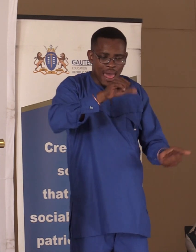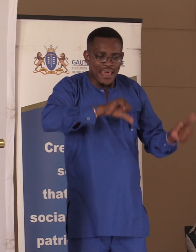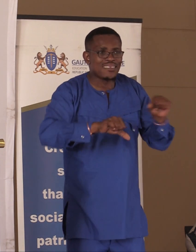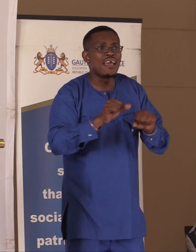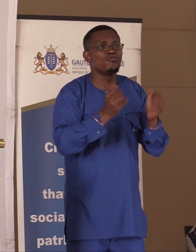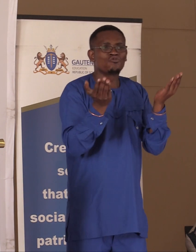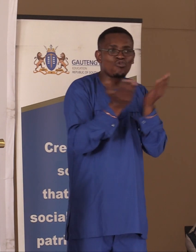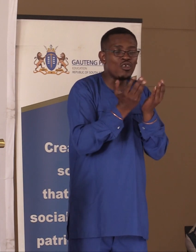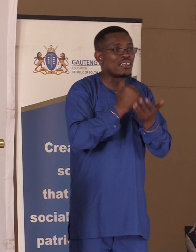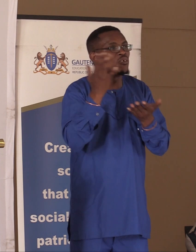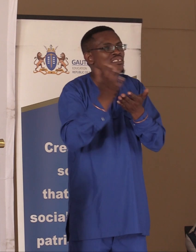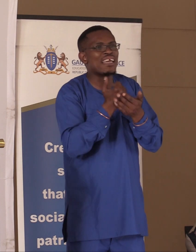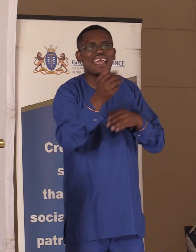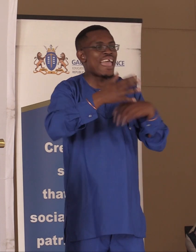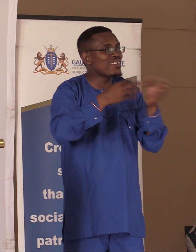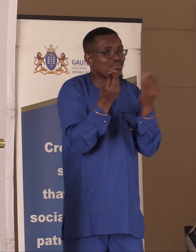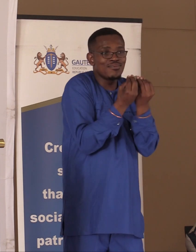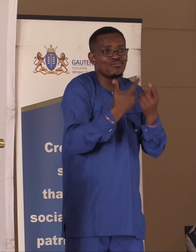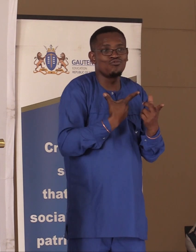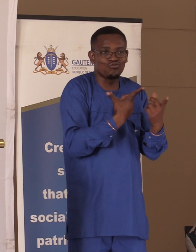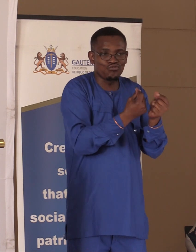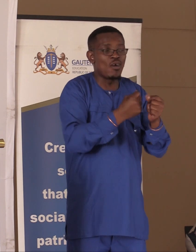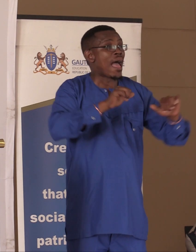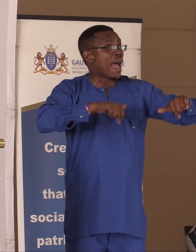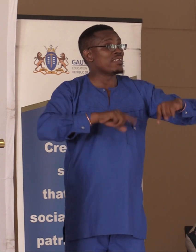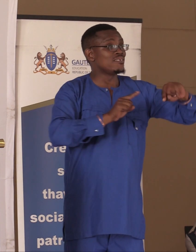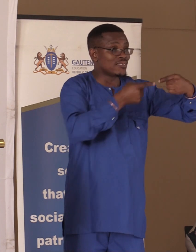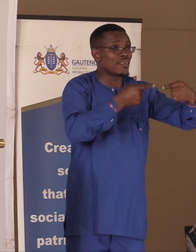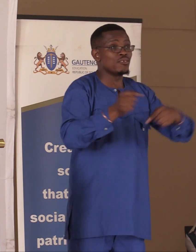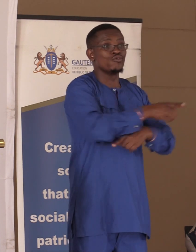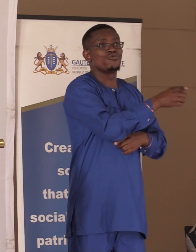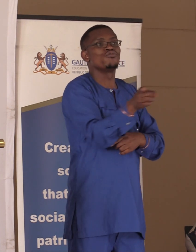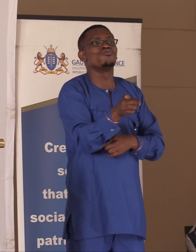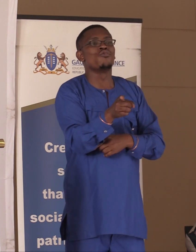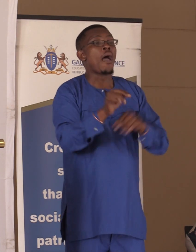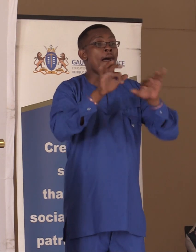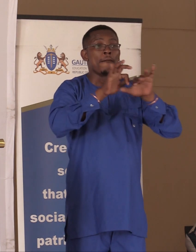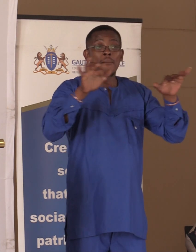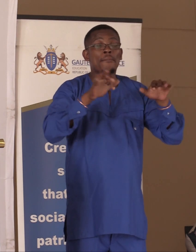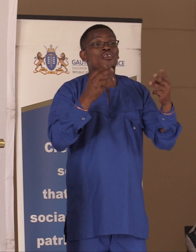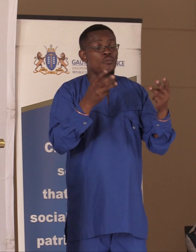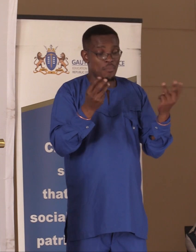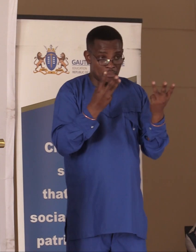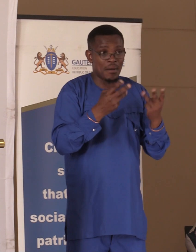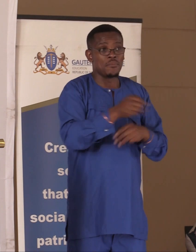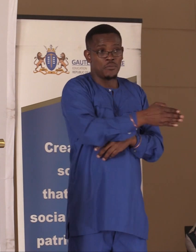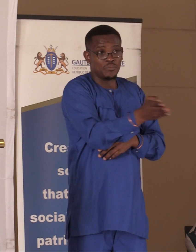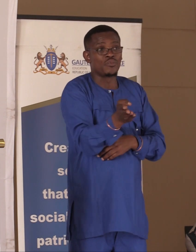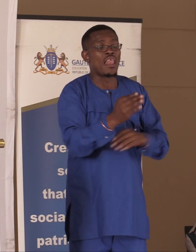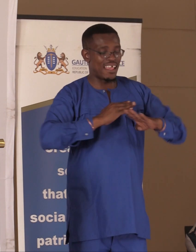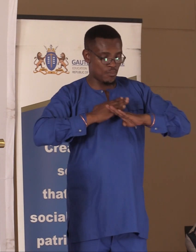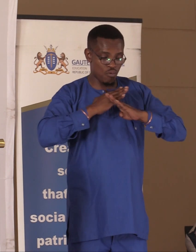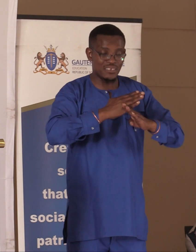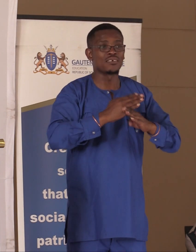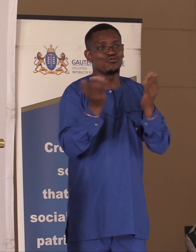take every gadget that is in the school. I challenge you. But please, let's protect the school.